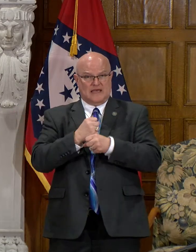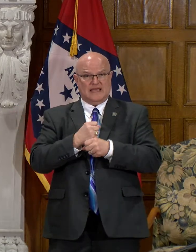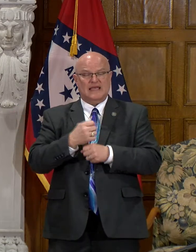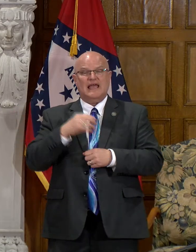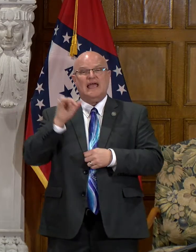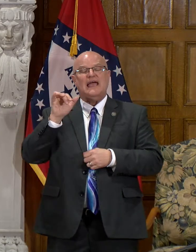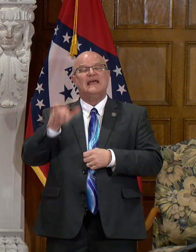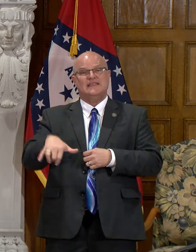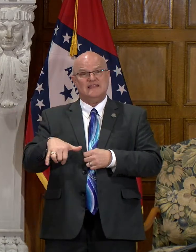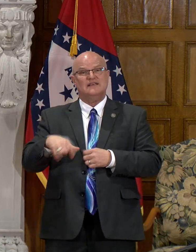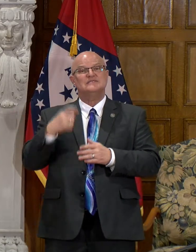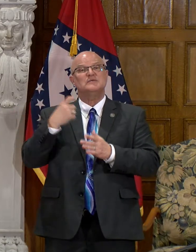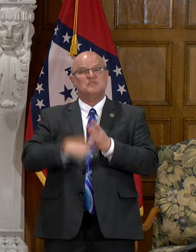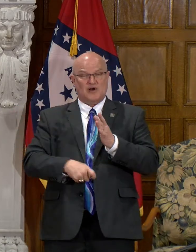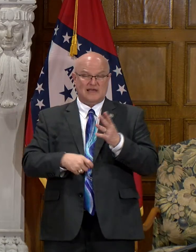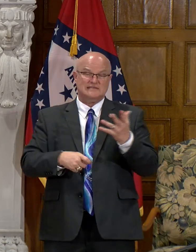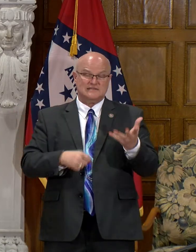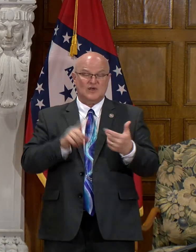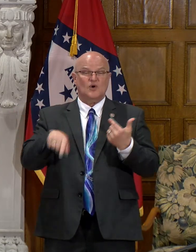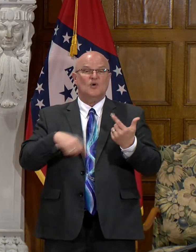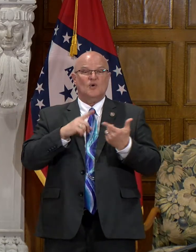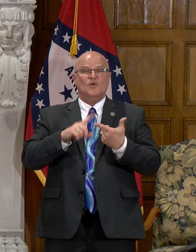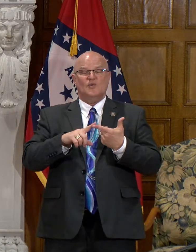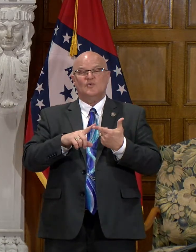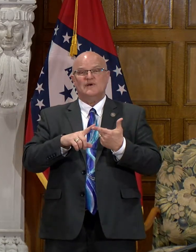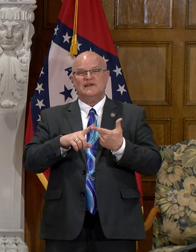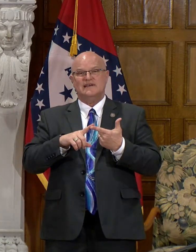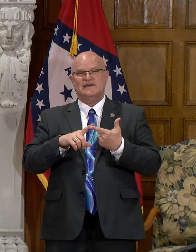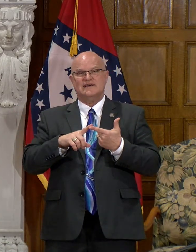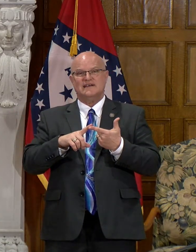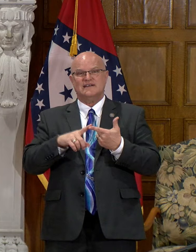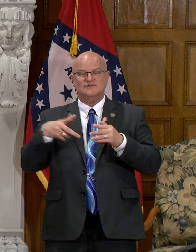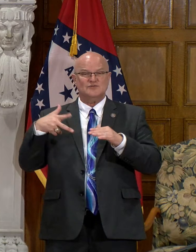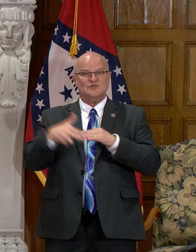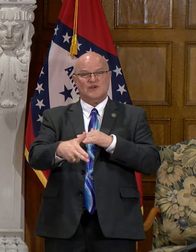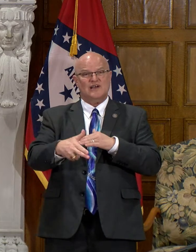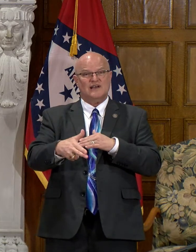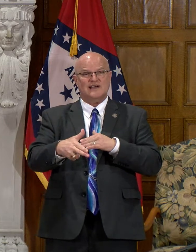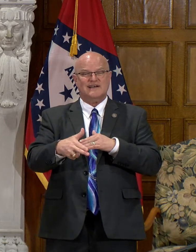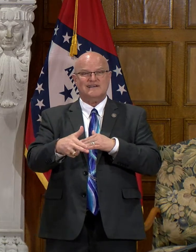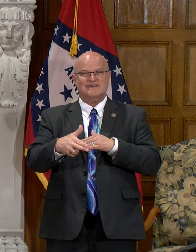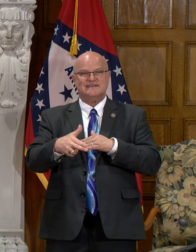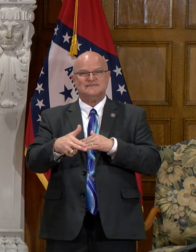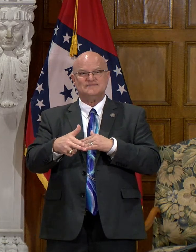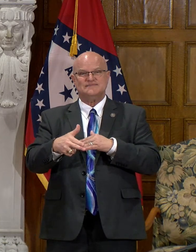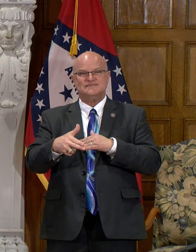And there's a price to be made whenever you cut off